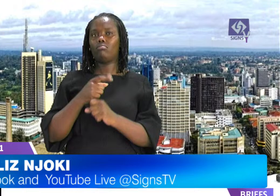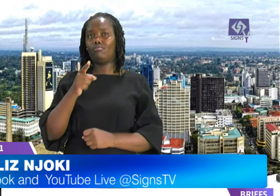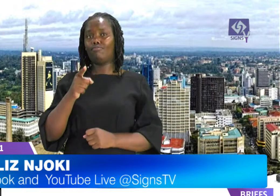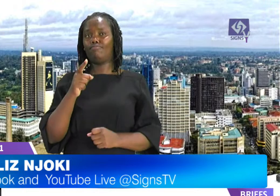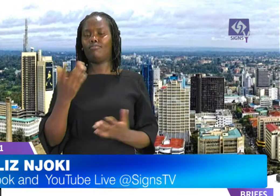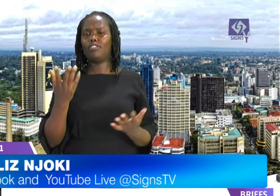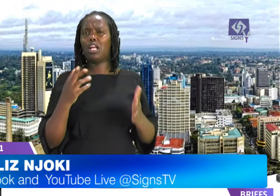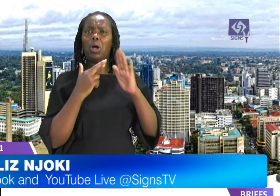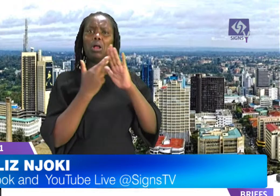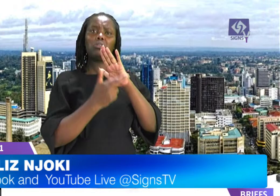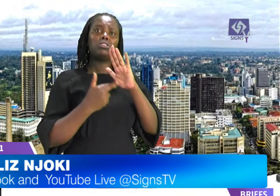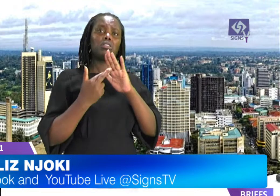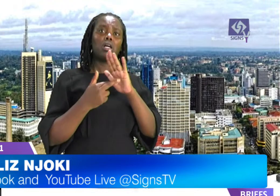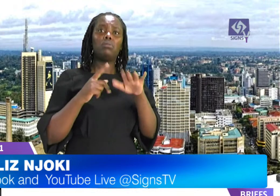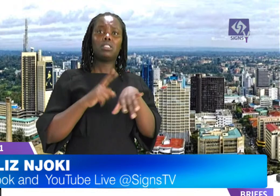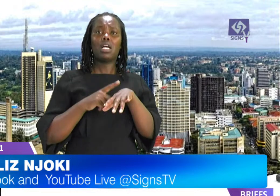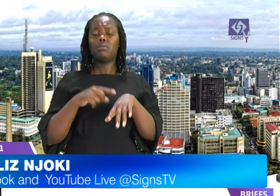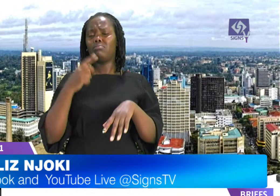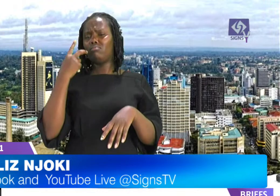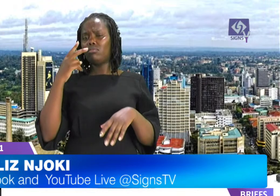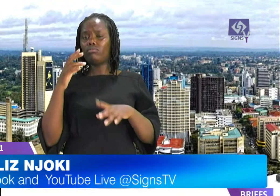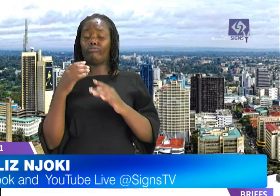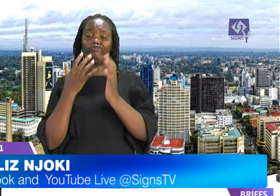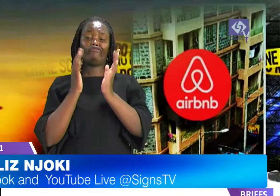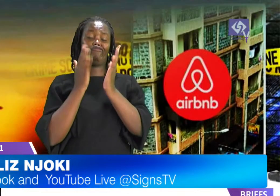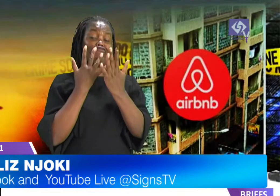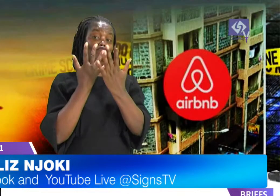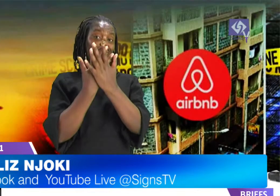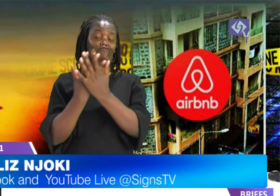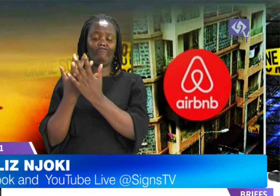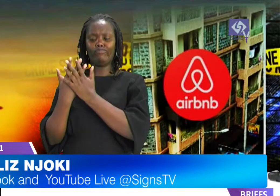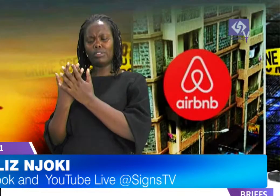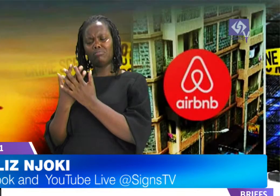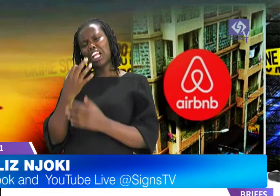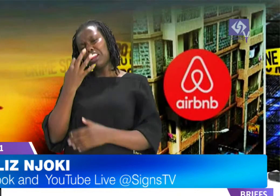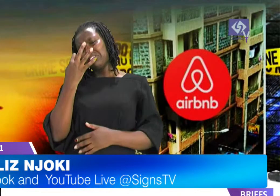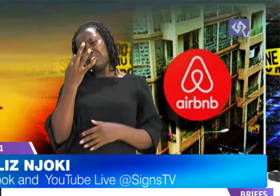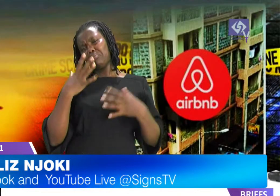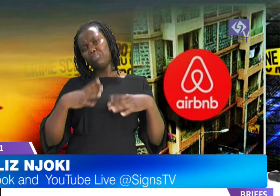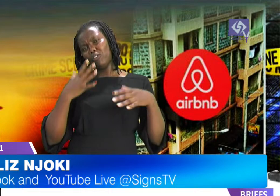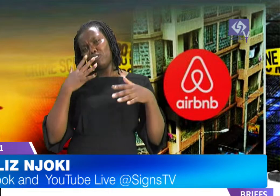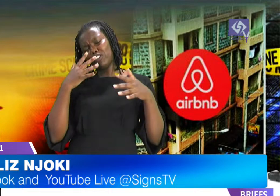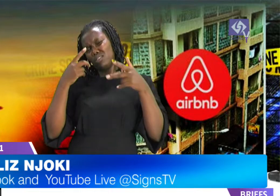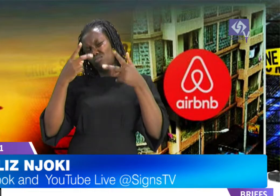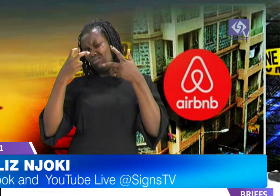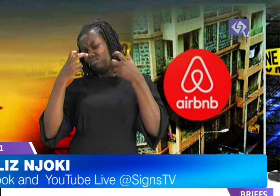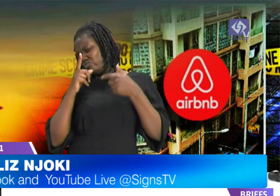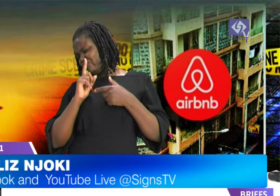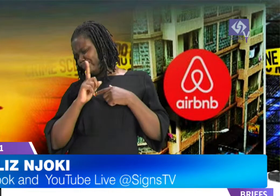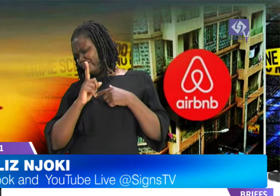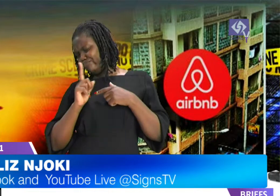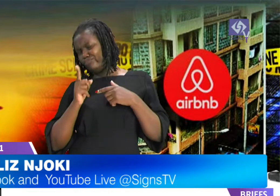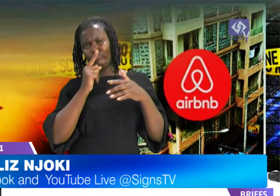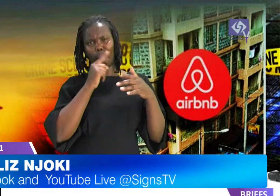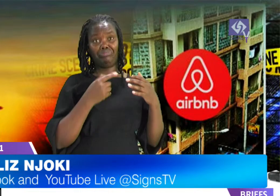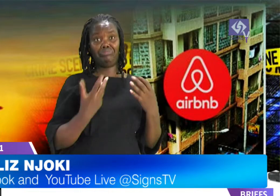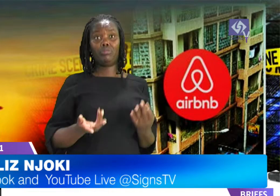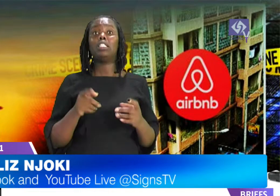detectives probing the brutal murder of a 20-year-old woman in Roysambu are holding 3 suspects.